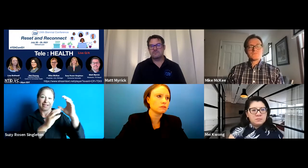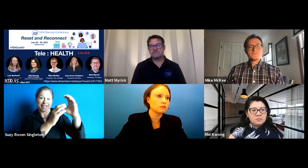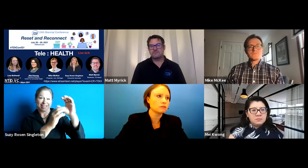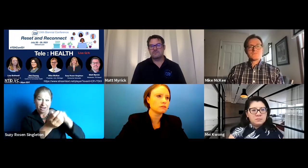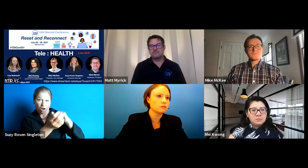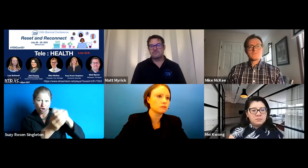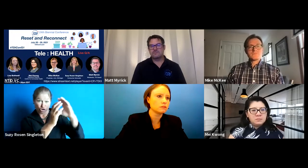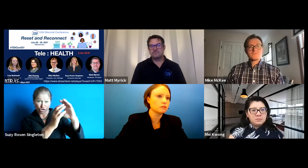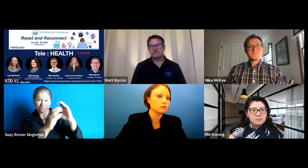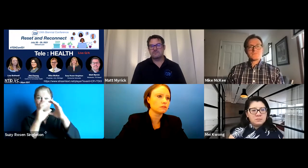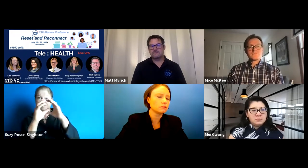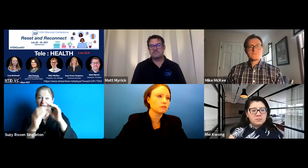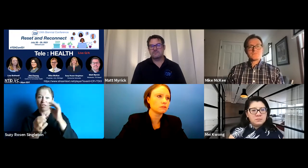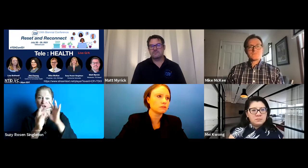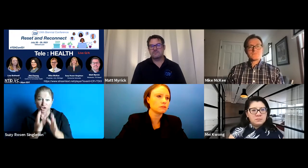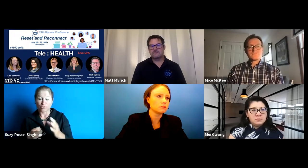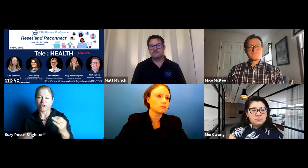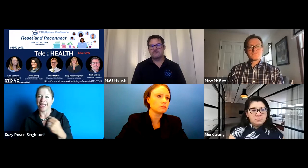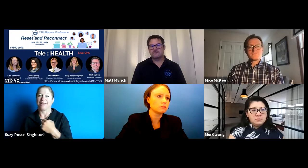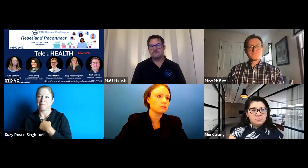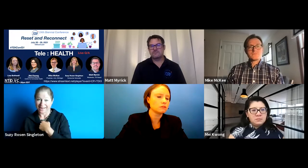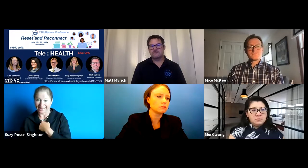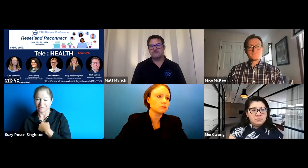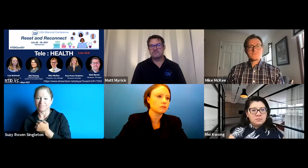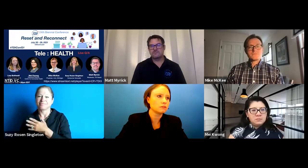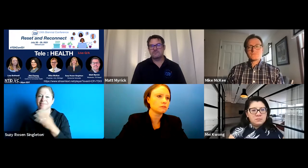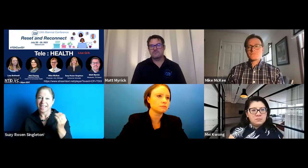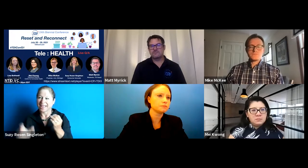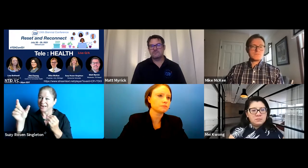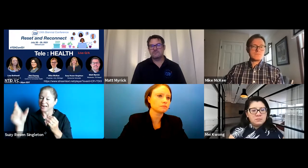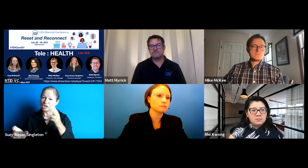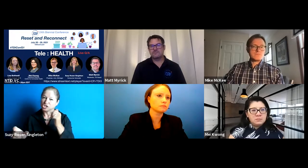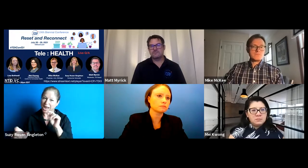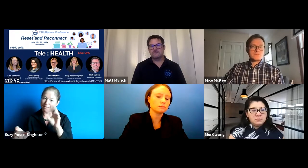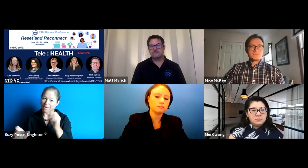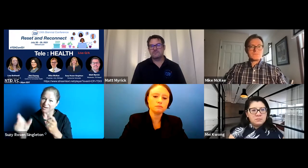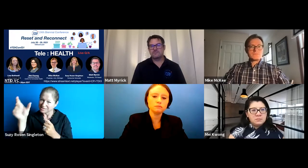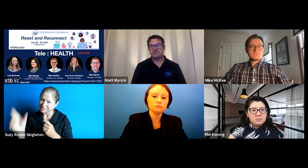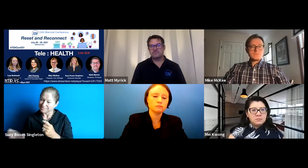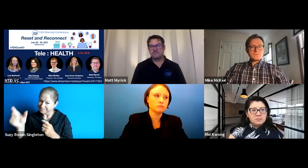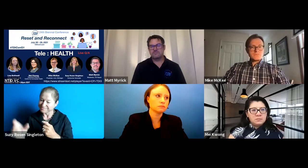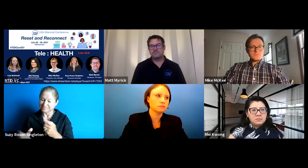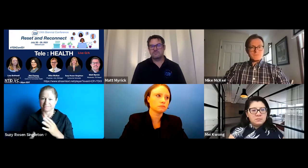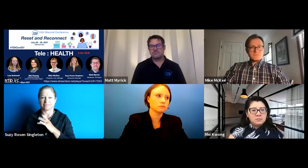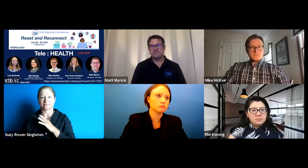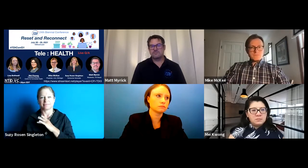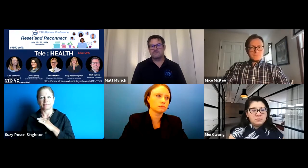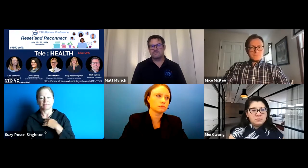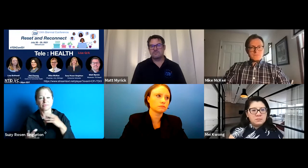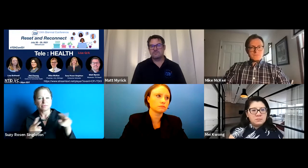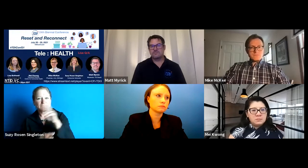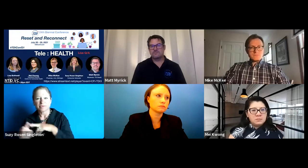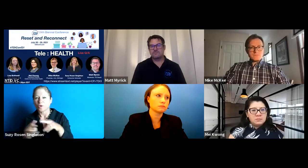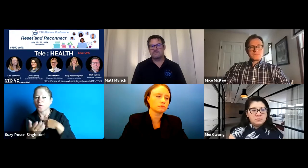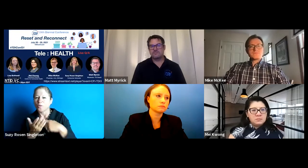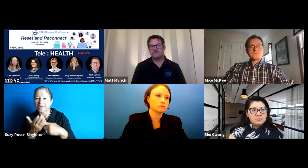whole platform would display the doctor, the interpreter, and then myself, as well as a chat